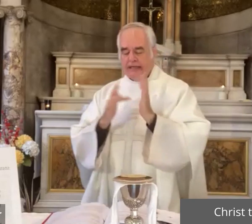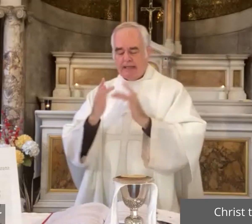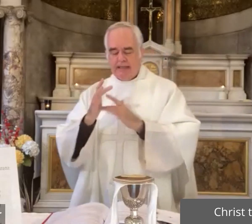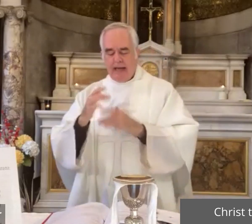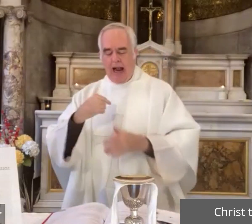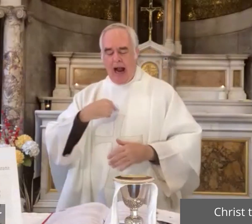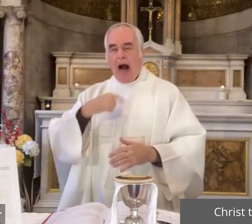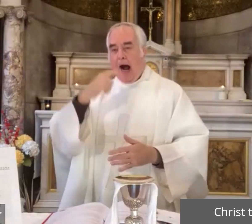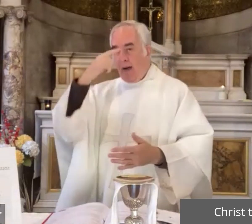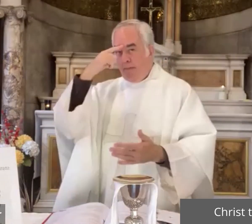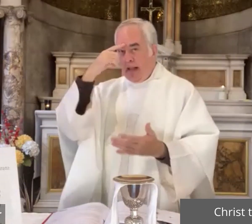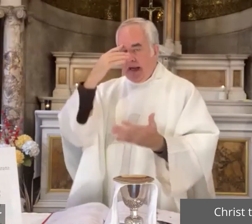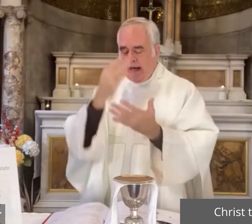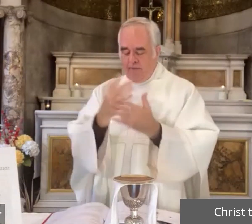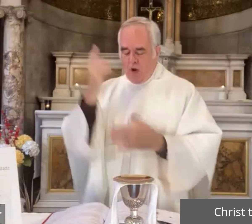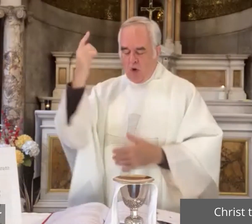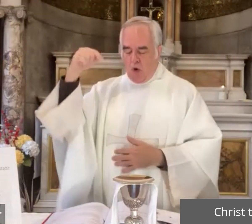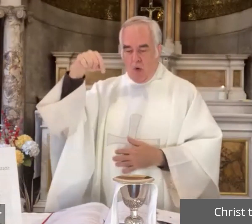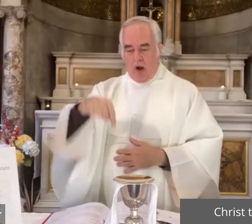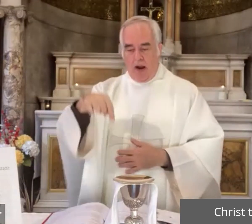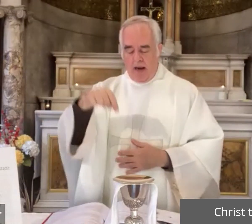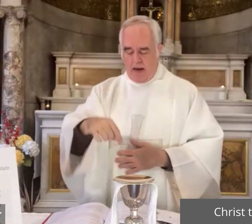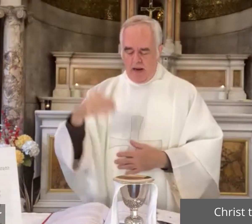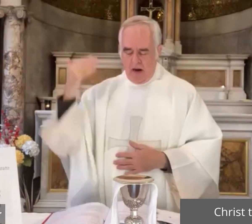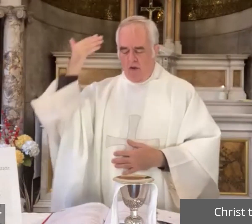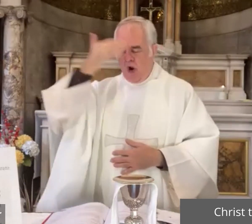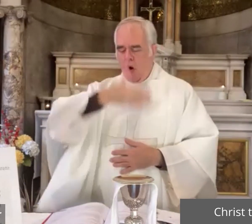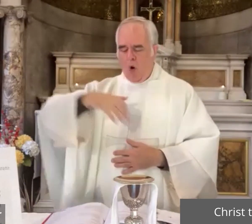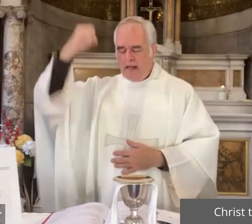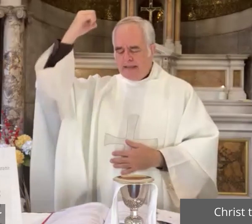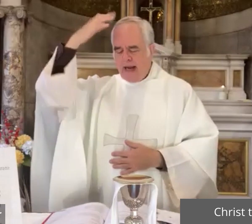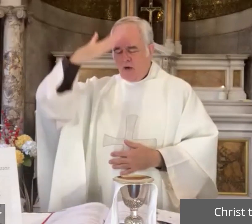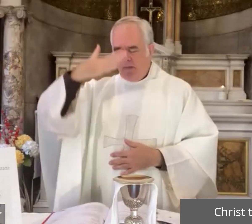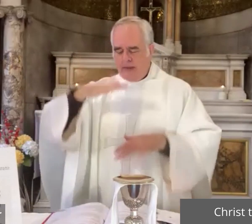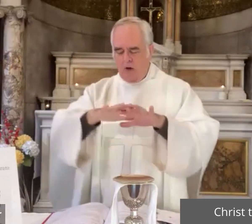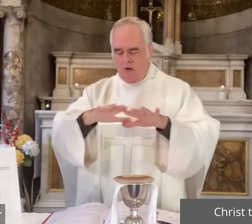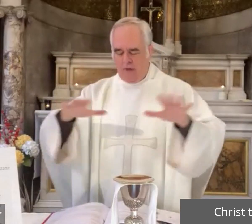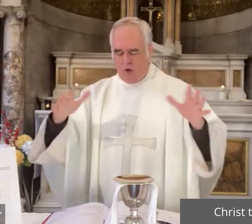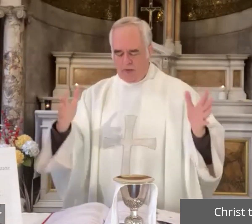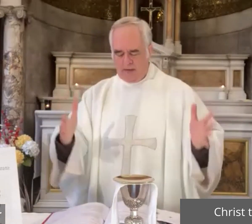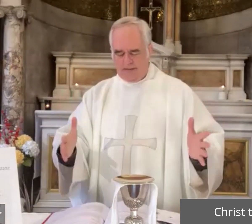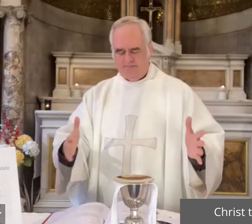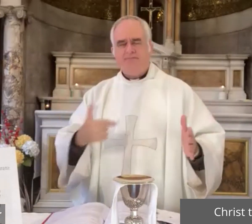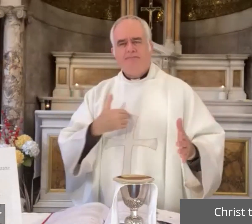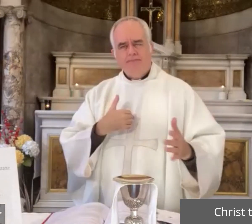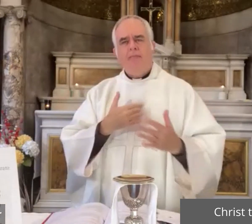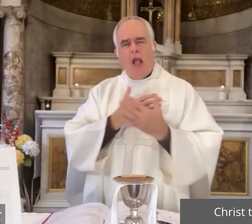My Jesus, I believe you are here, the holy sacrament of the